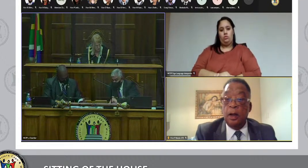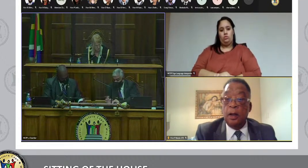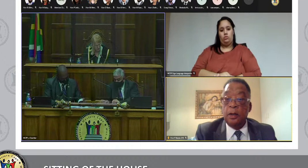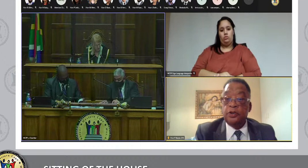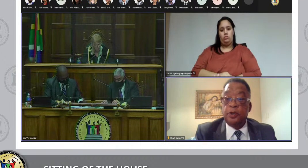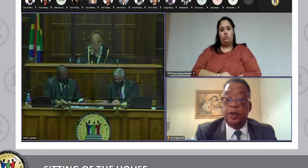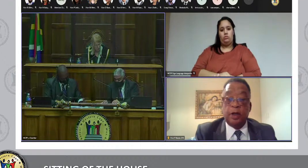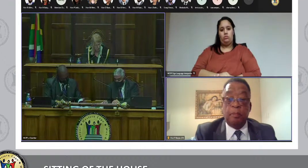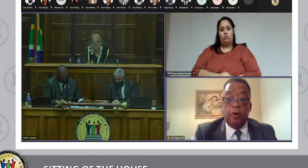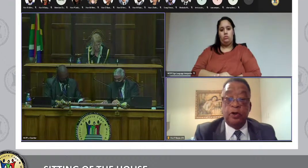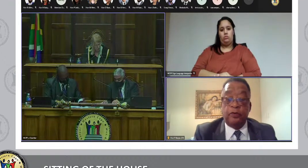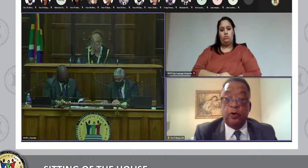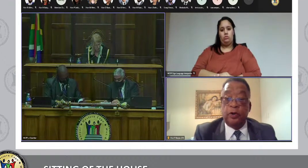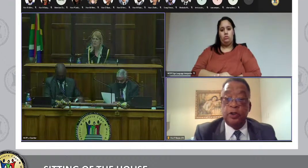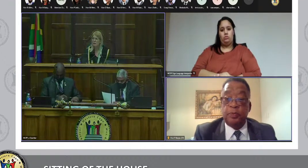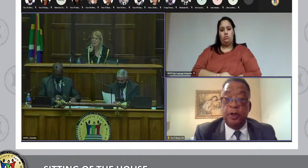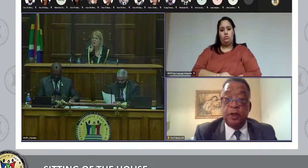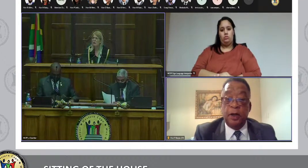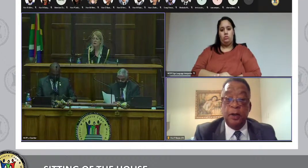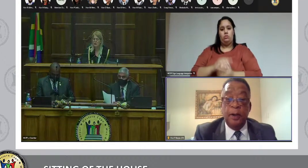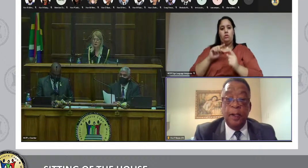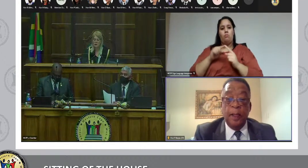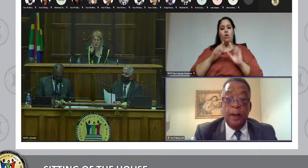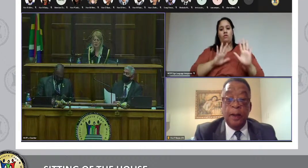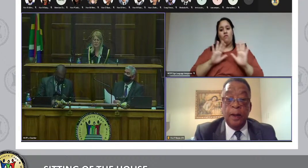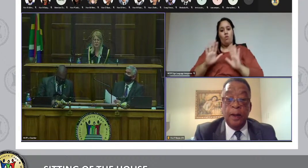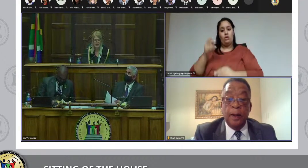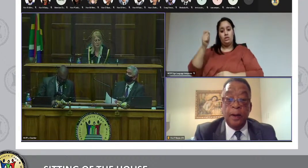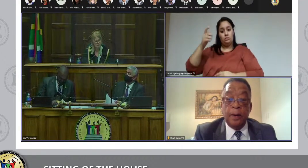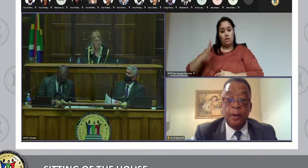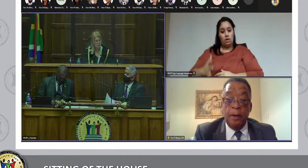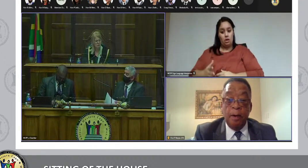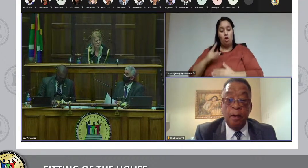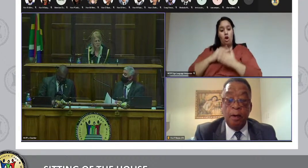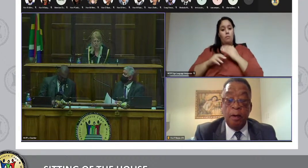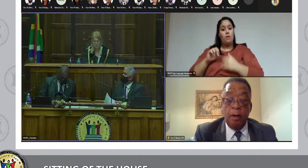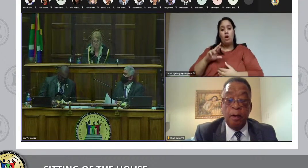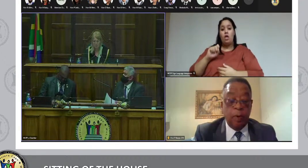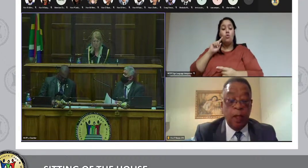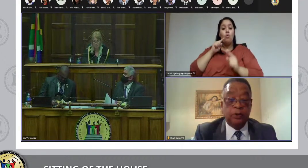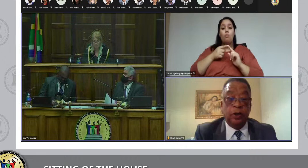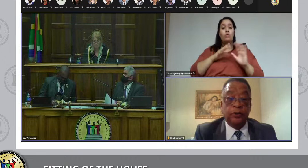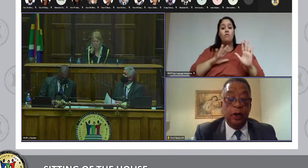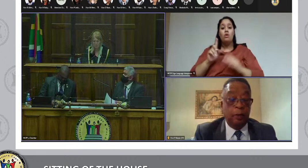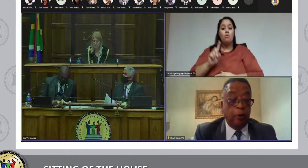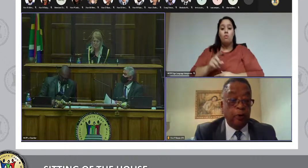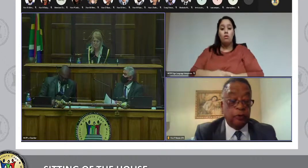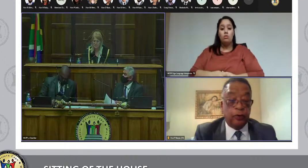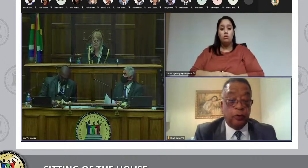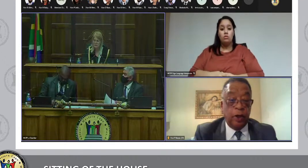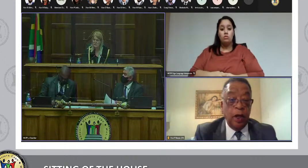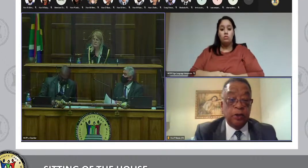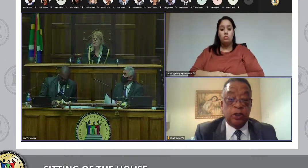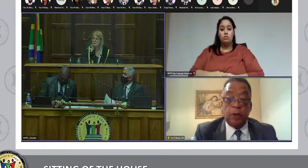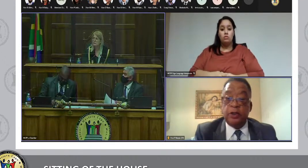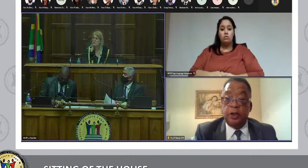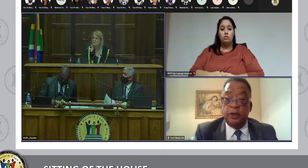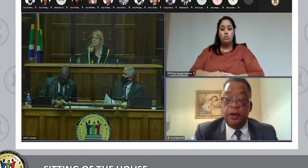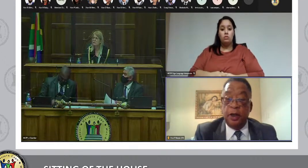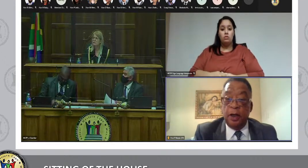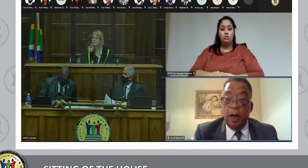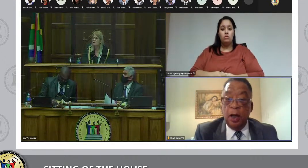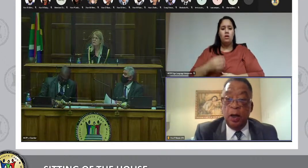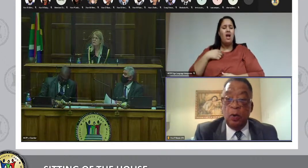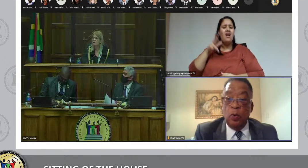And then the final motion. Point of order, Speaker. Honourable Marais, what's your point of order? It's not really a point of order. Just, I